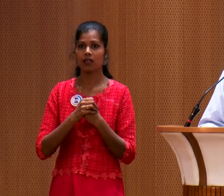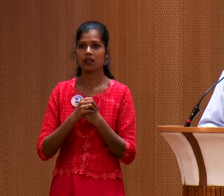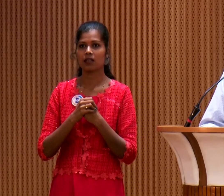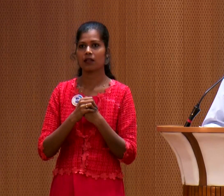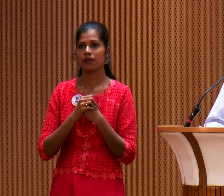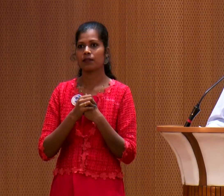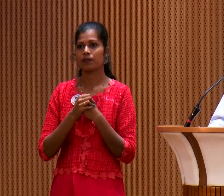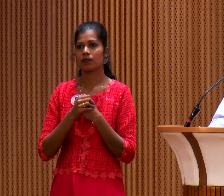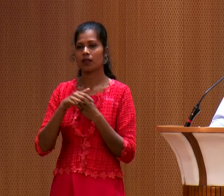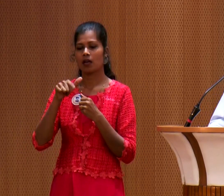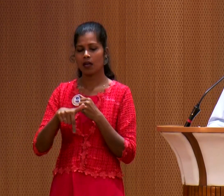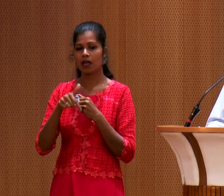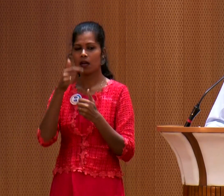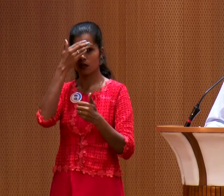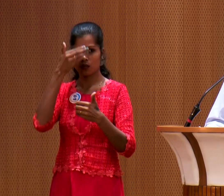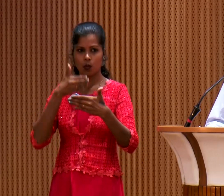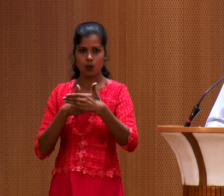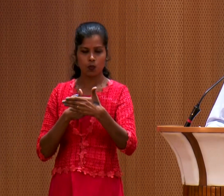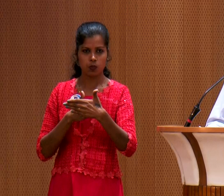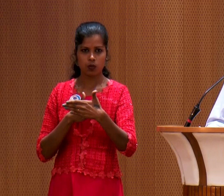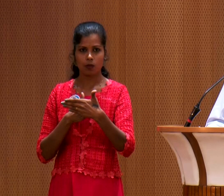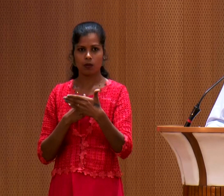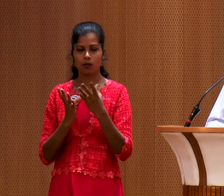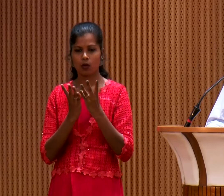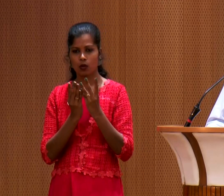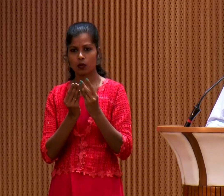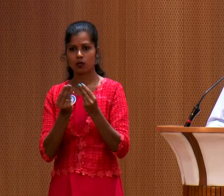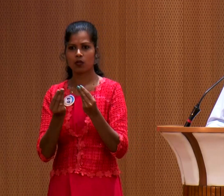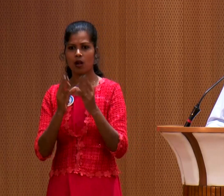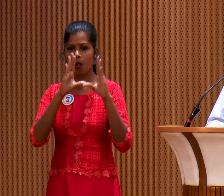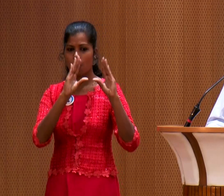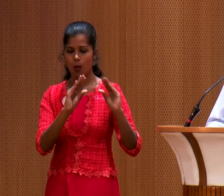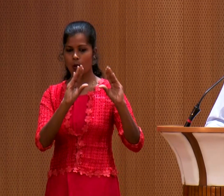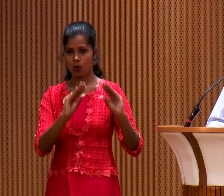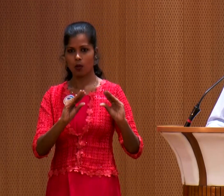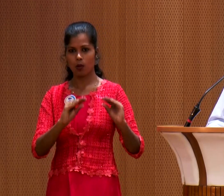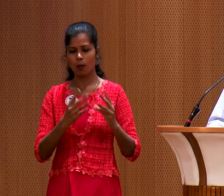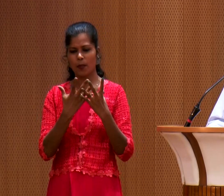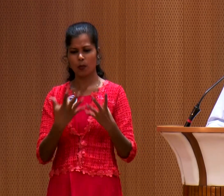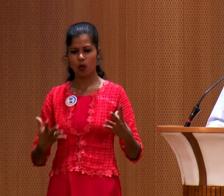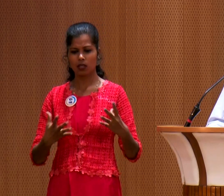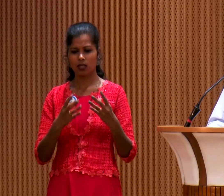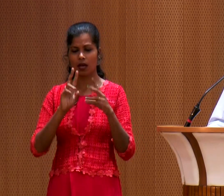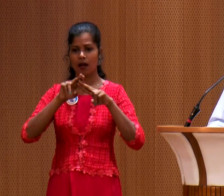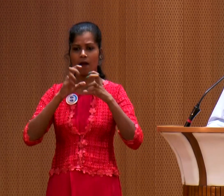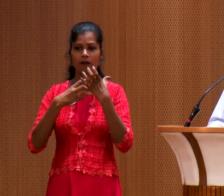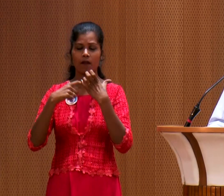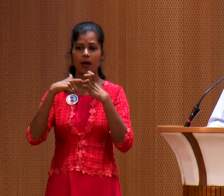and this has led to a lower and lower production of fiber